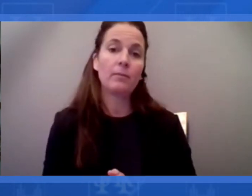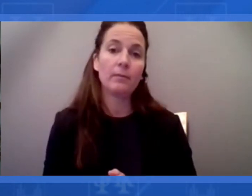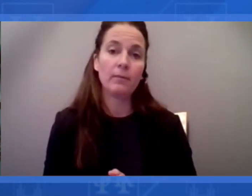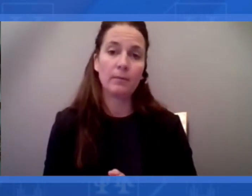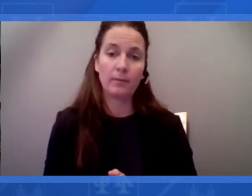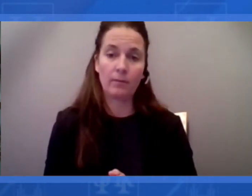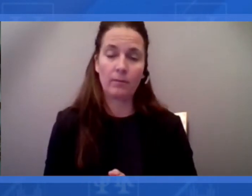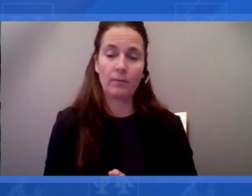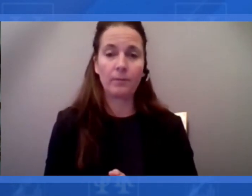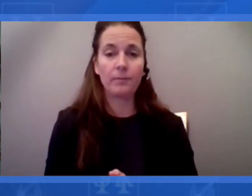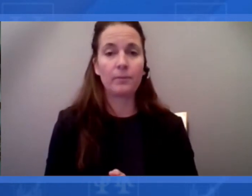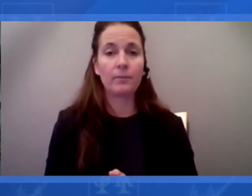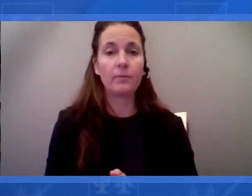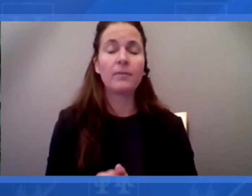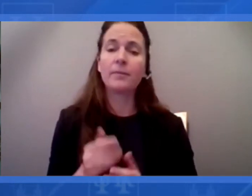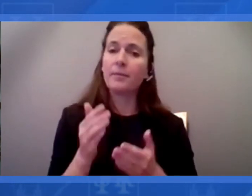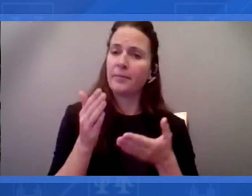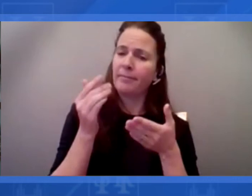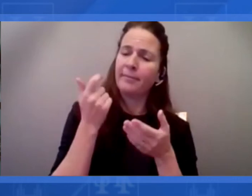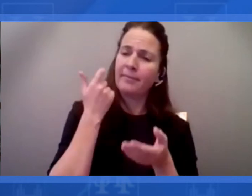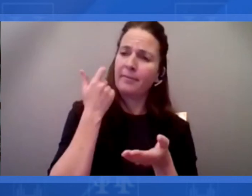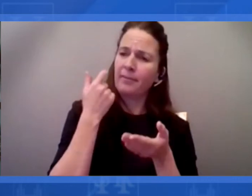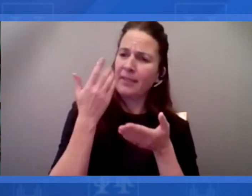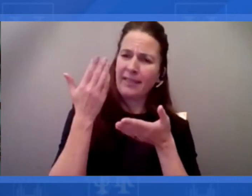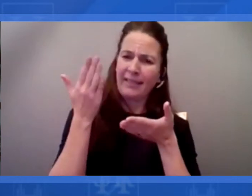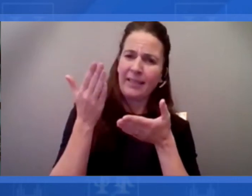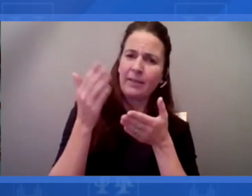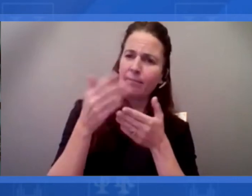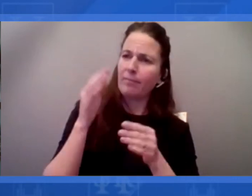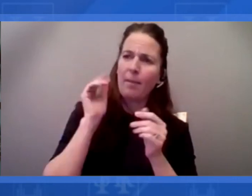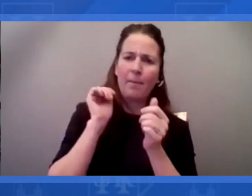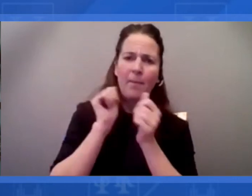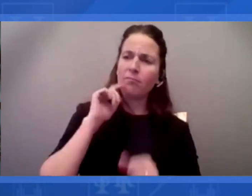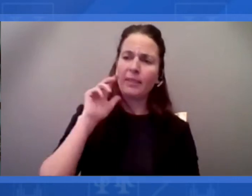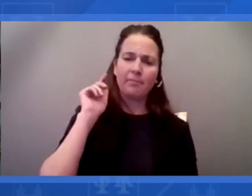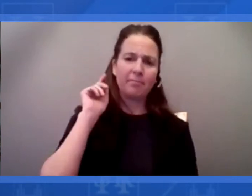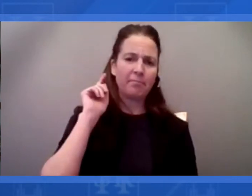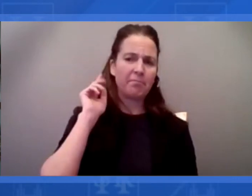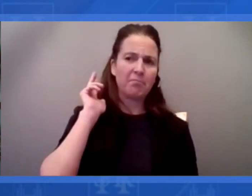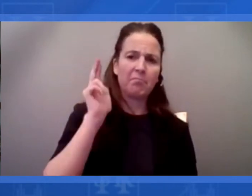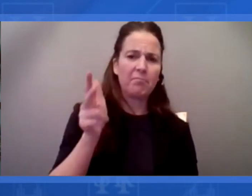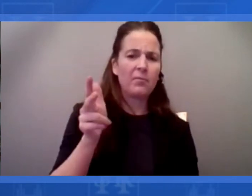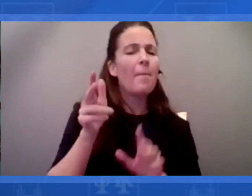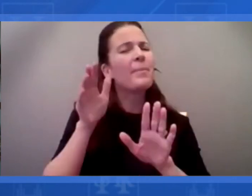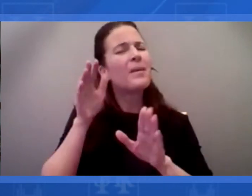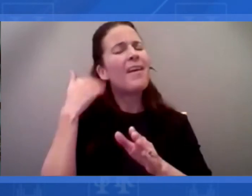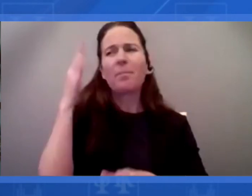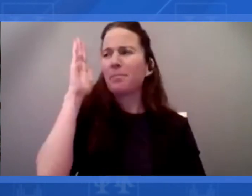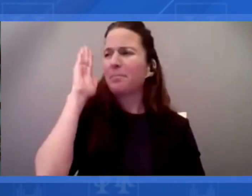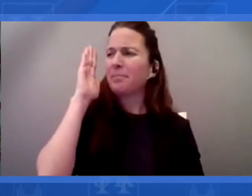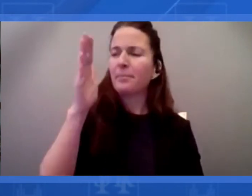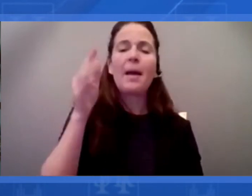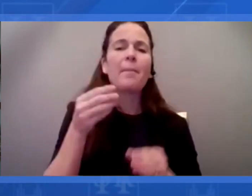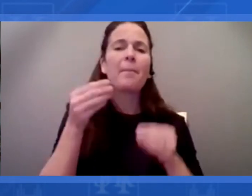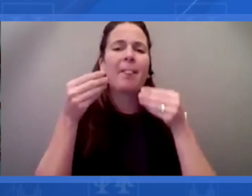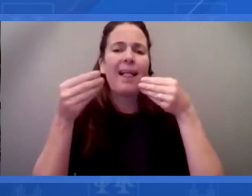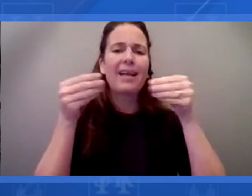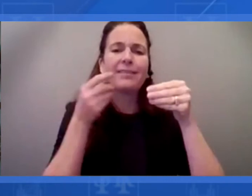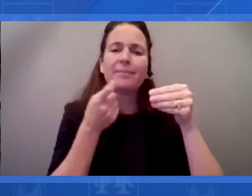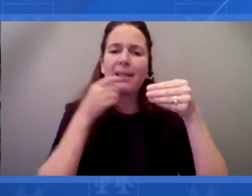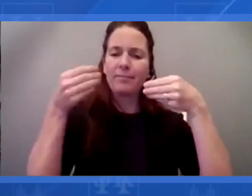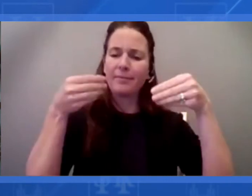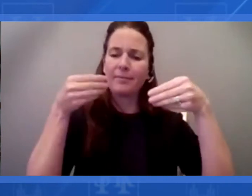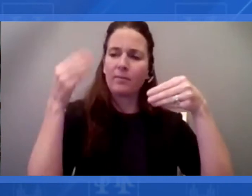between drivers and riders, but recently not so many. Now, the plastic dividers are only in the smaller MV